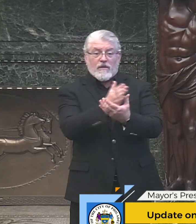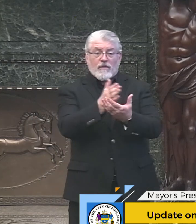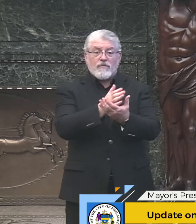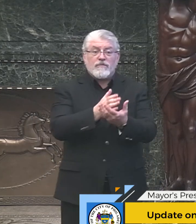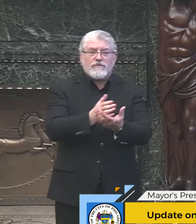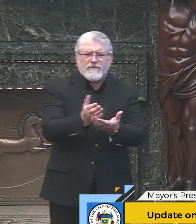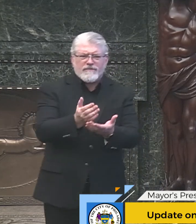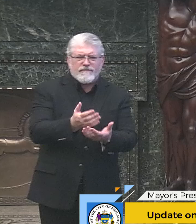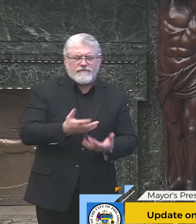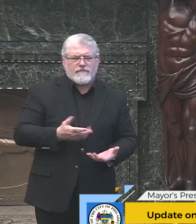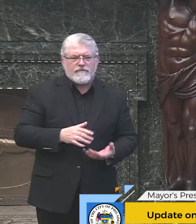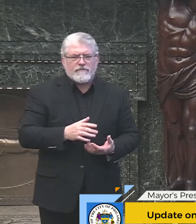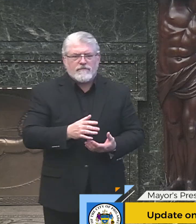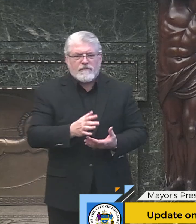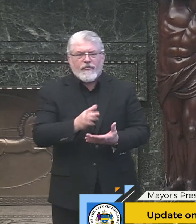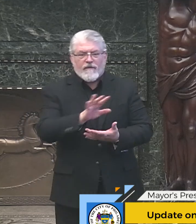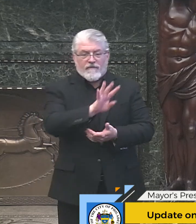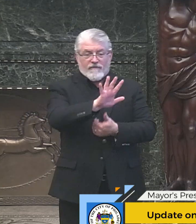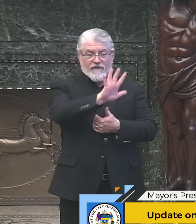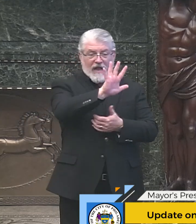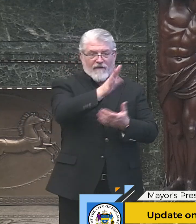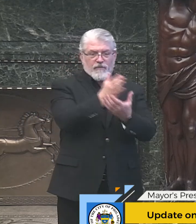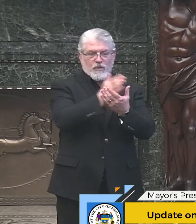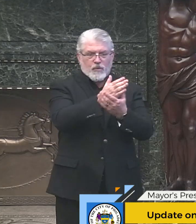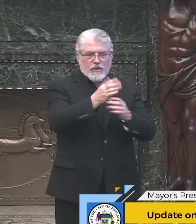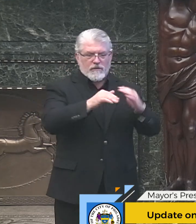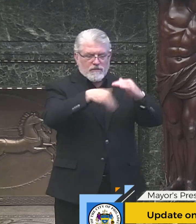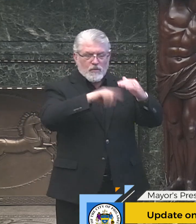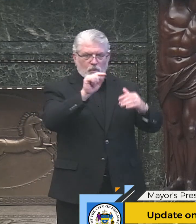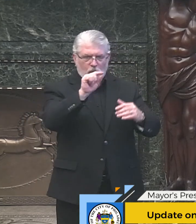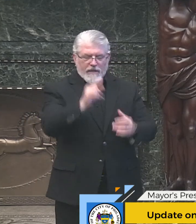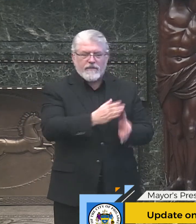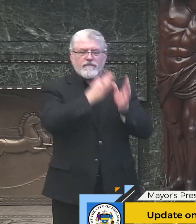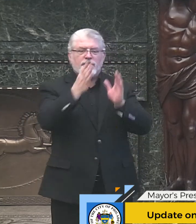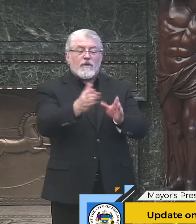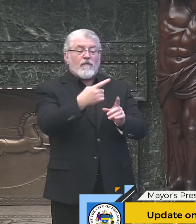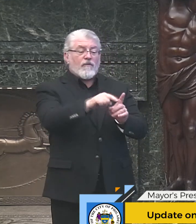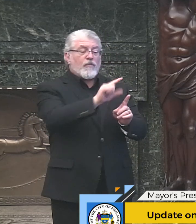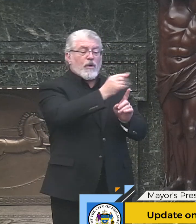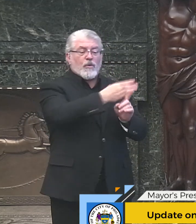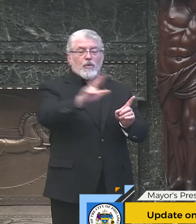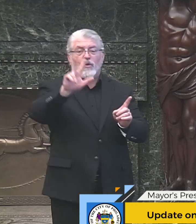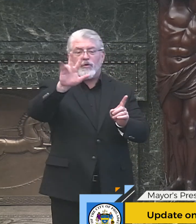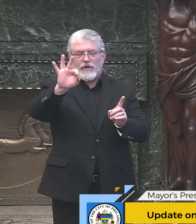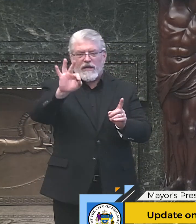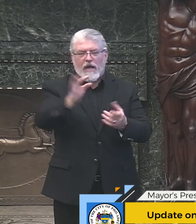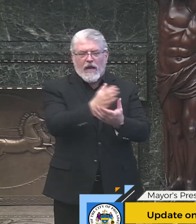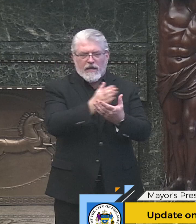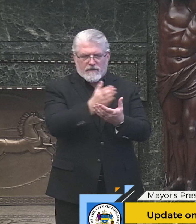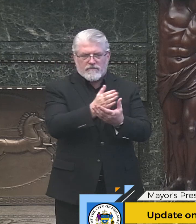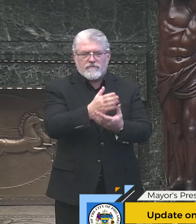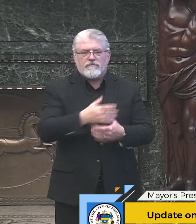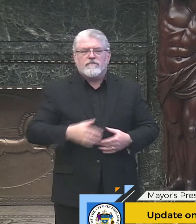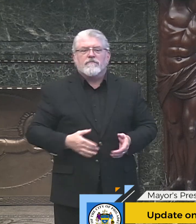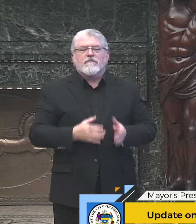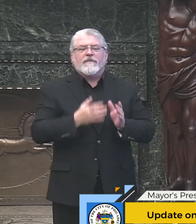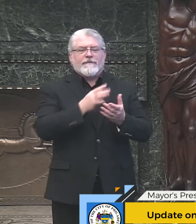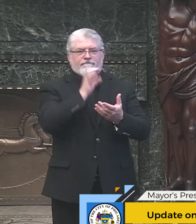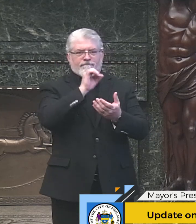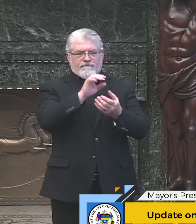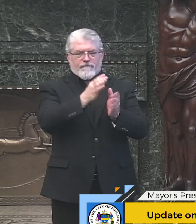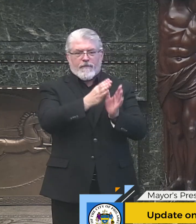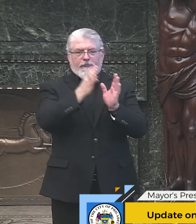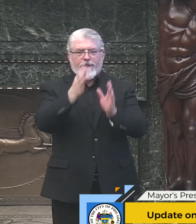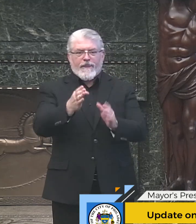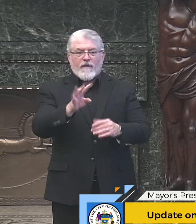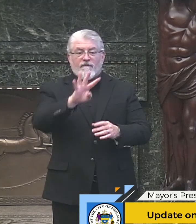between the ages of 40 and 59, and 17 in age 60 and up. You know, as far as